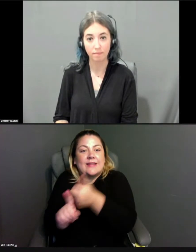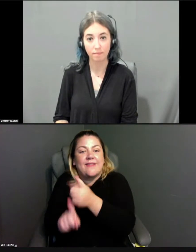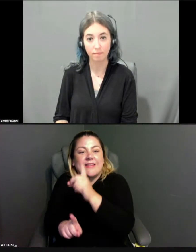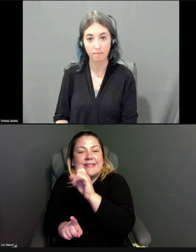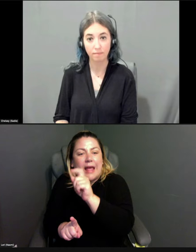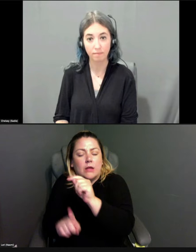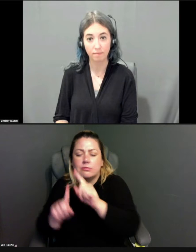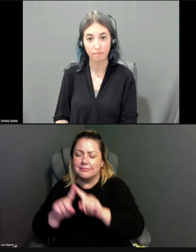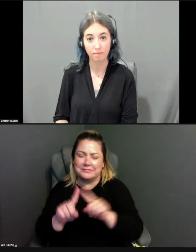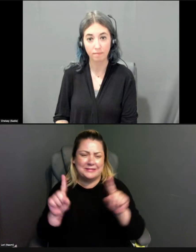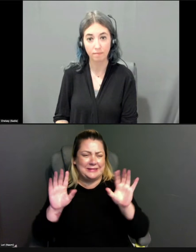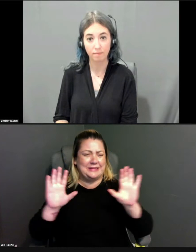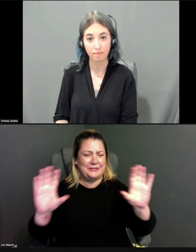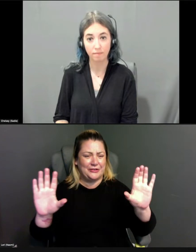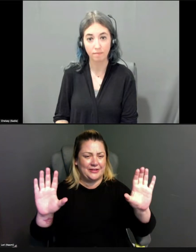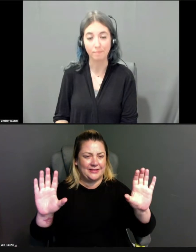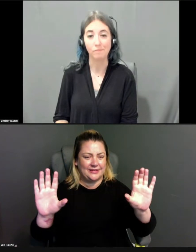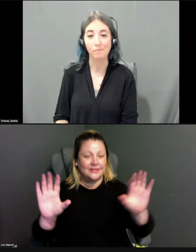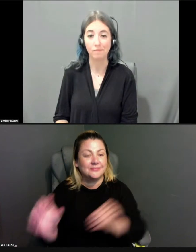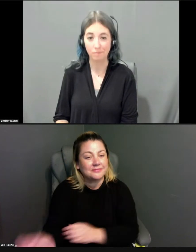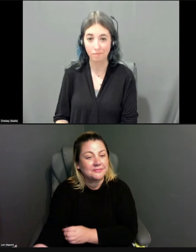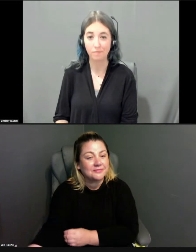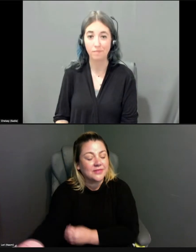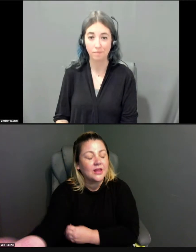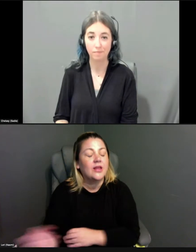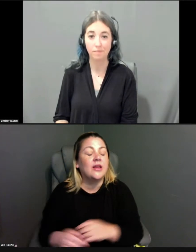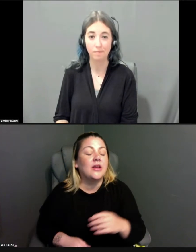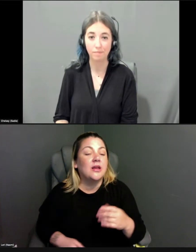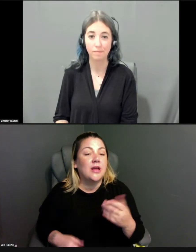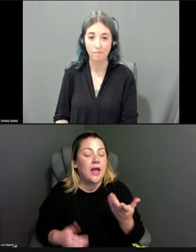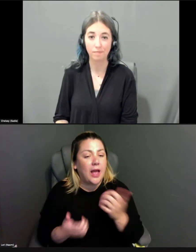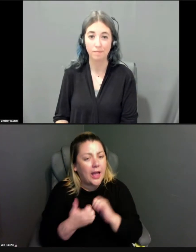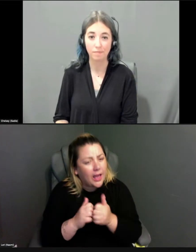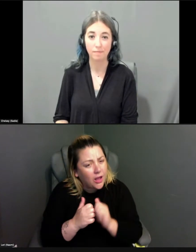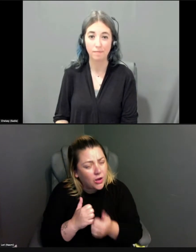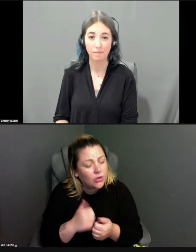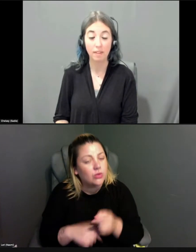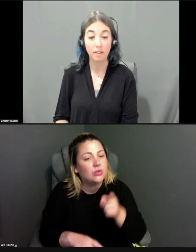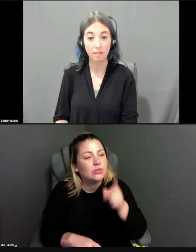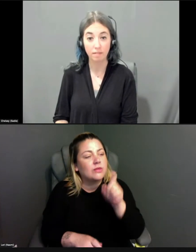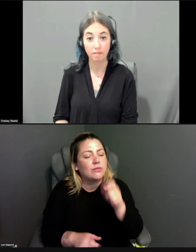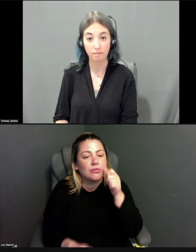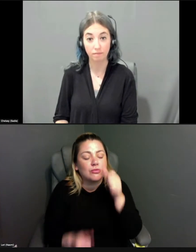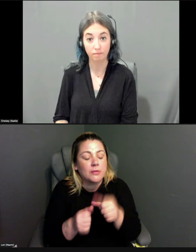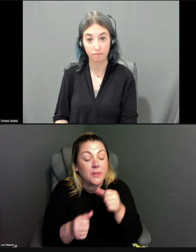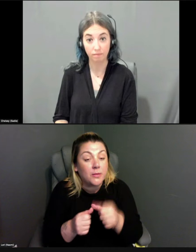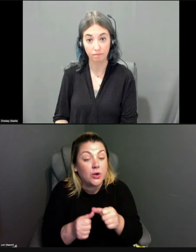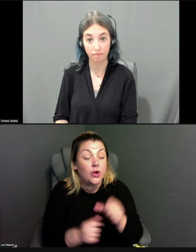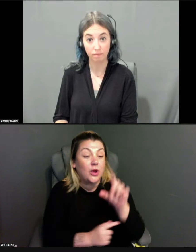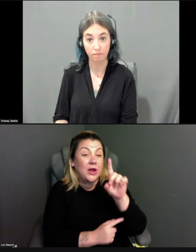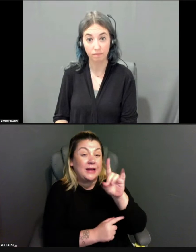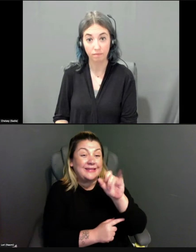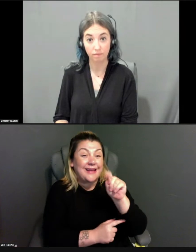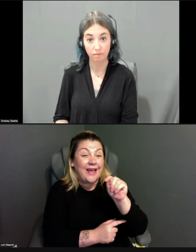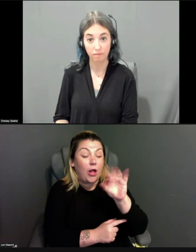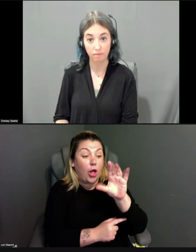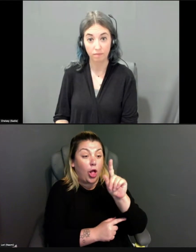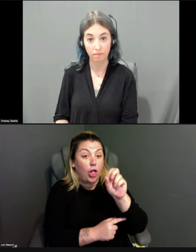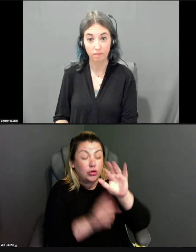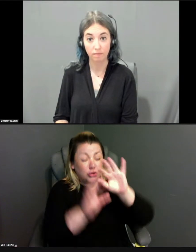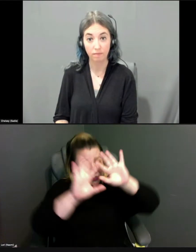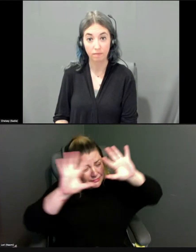it. And I think a lot of that has to do with remembering that diet culture is a really, really, really big